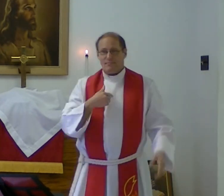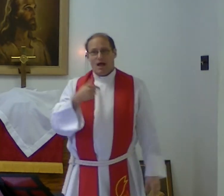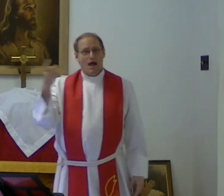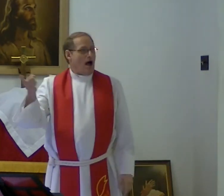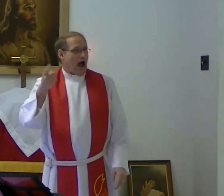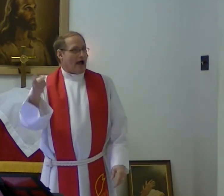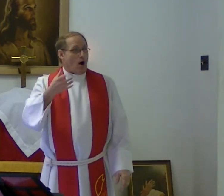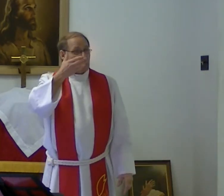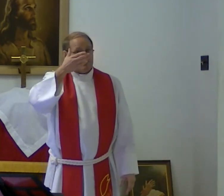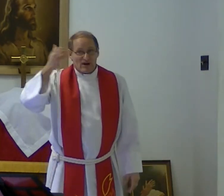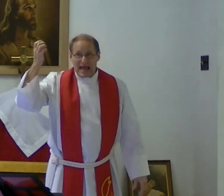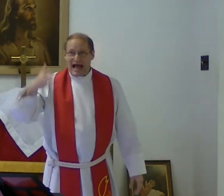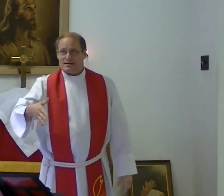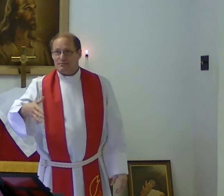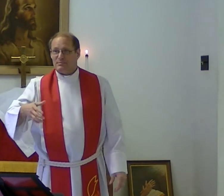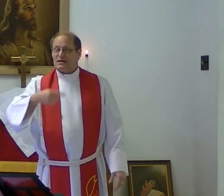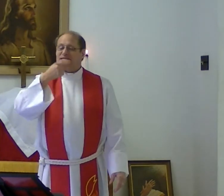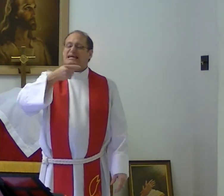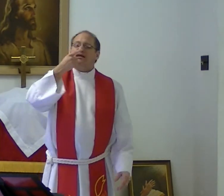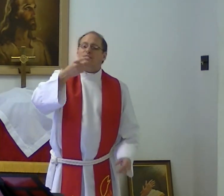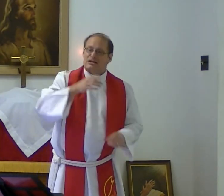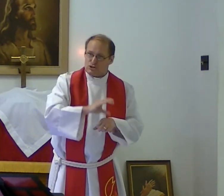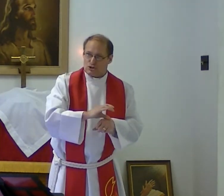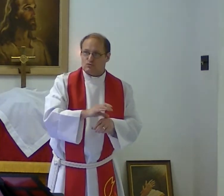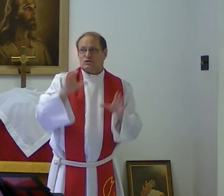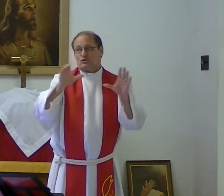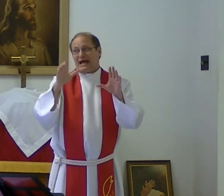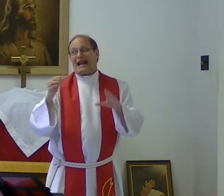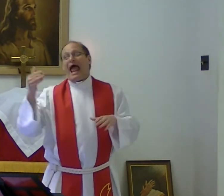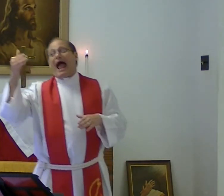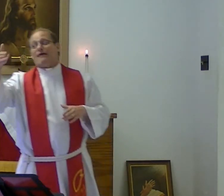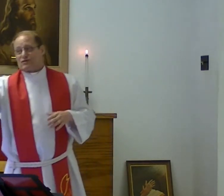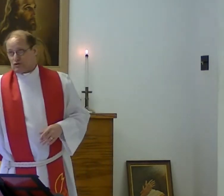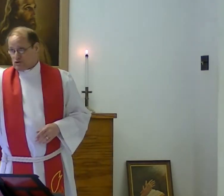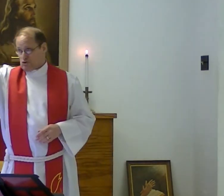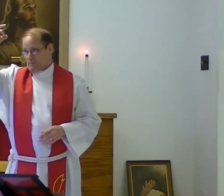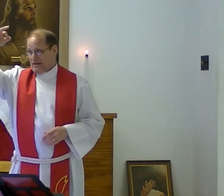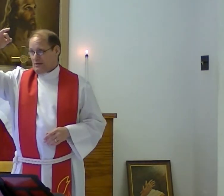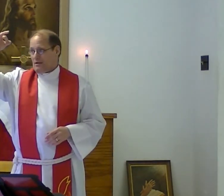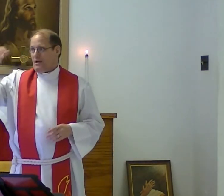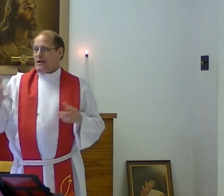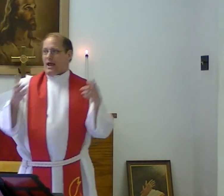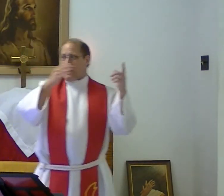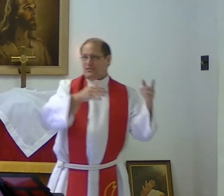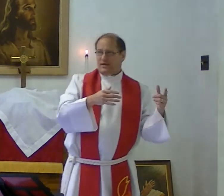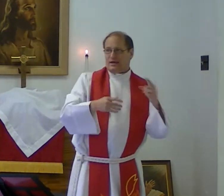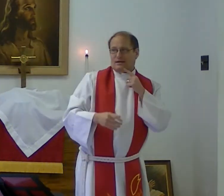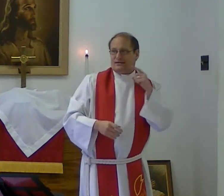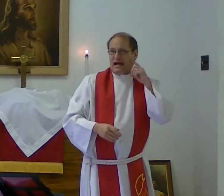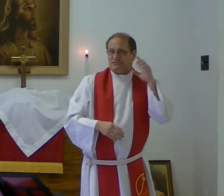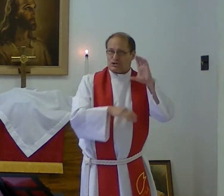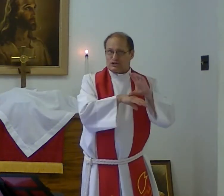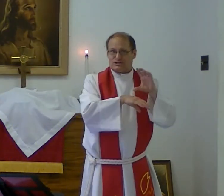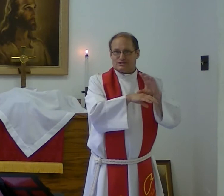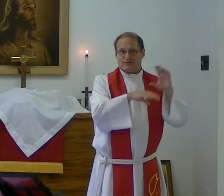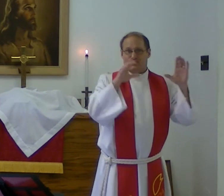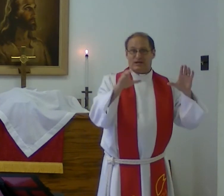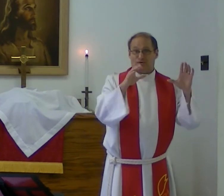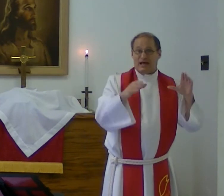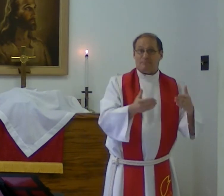I always forget because the hearing church will do that after the sermon. And the deaf church will do that